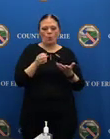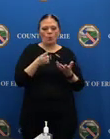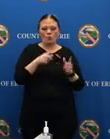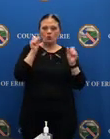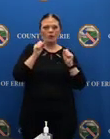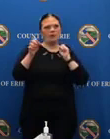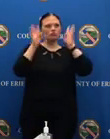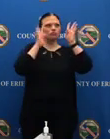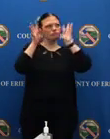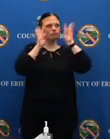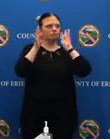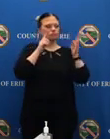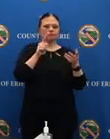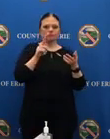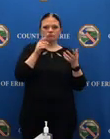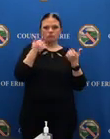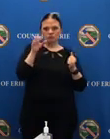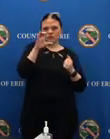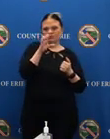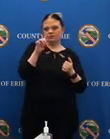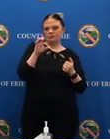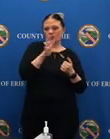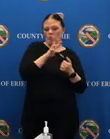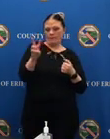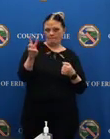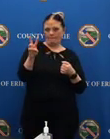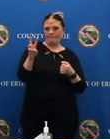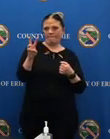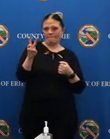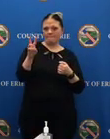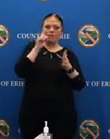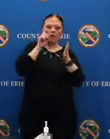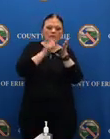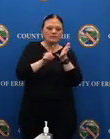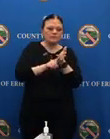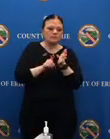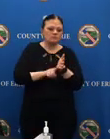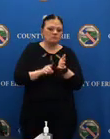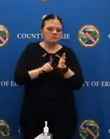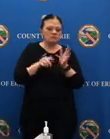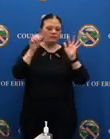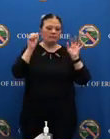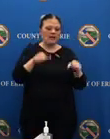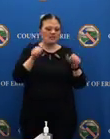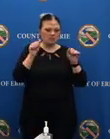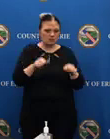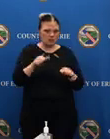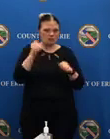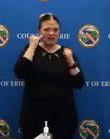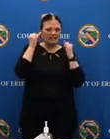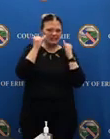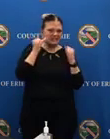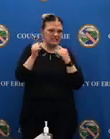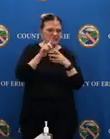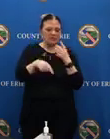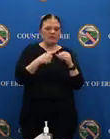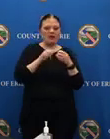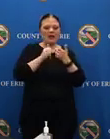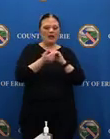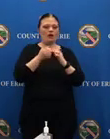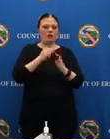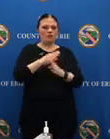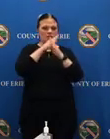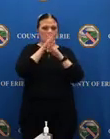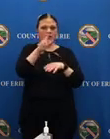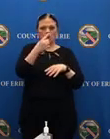be innovative and go on CDC's website and, look at some possibilities and some ideas about how to